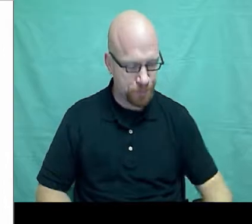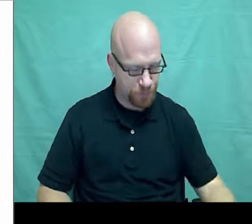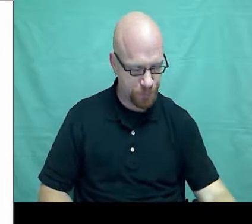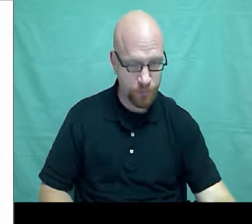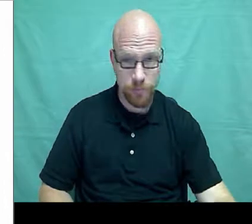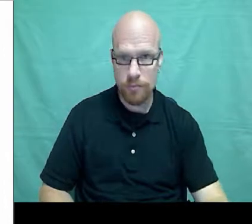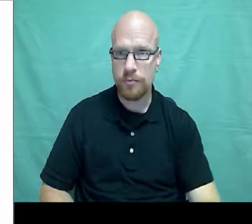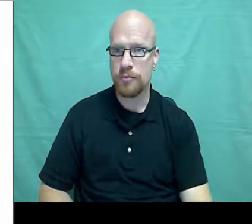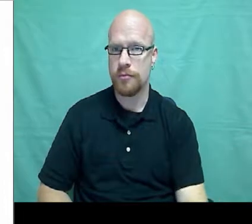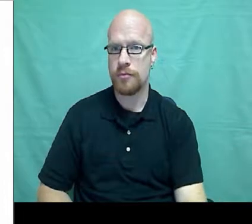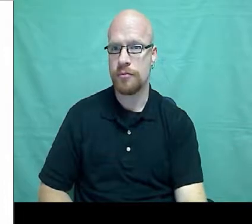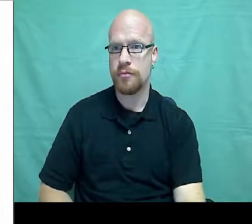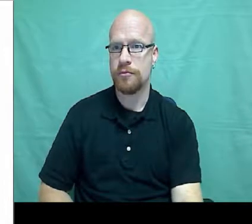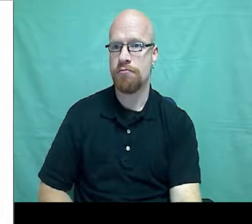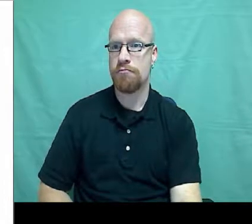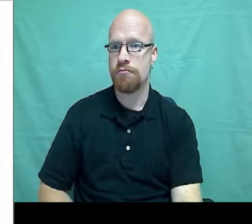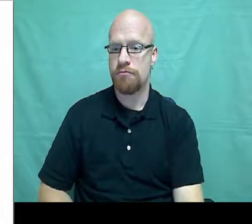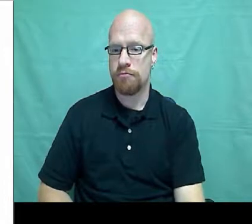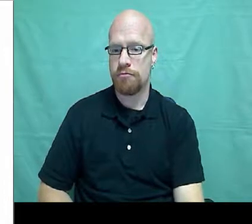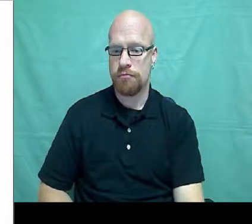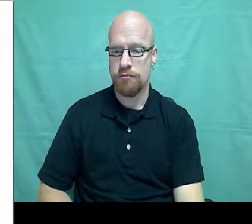presentation.